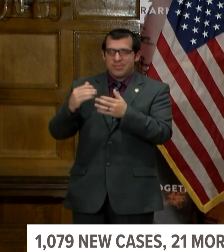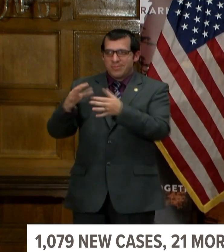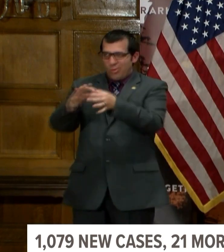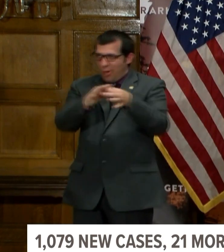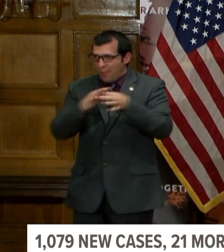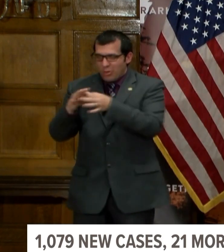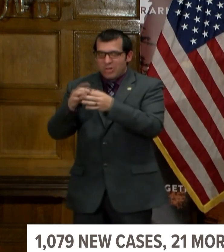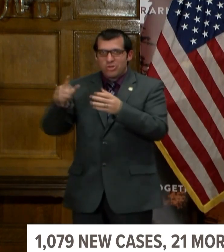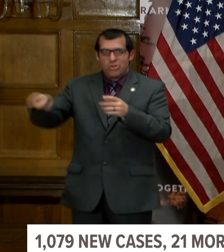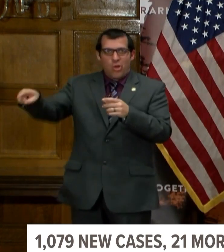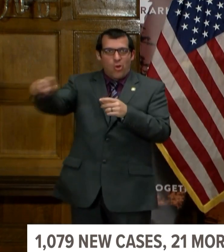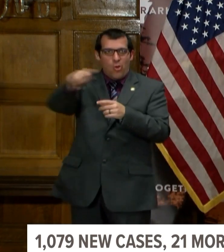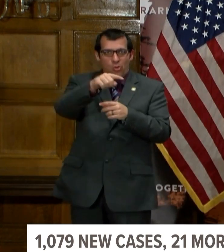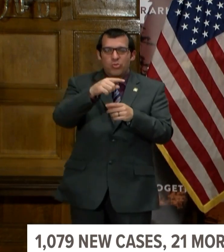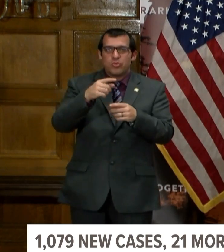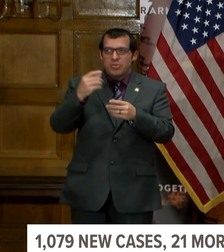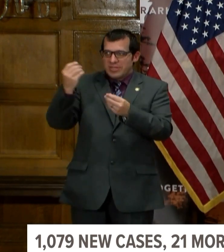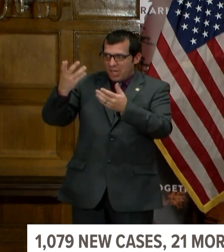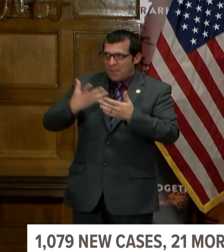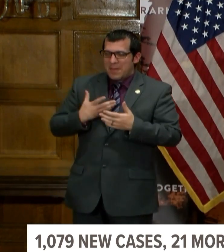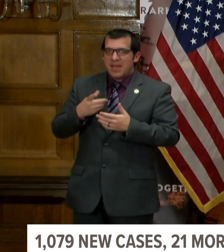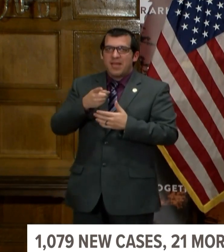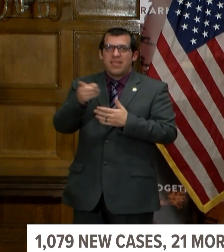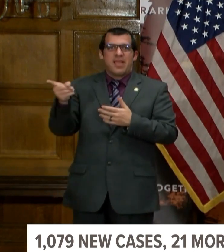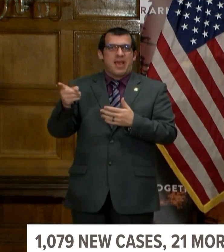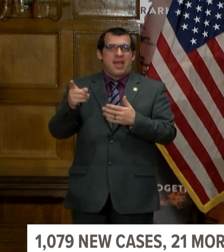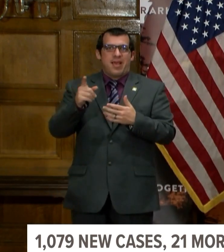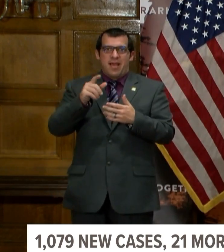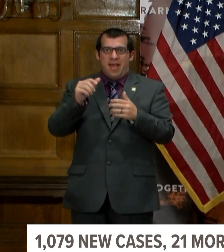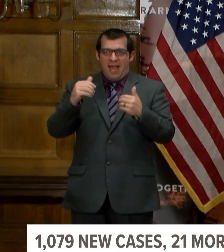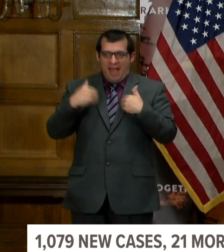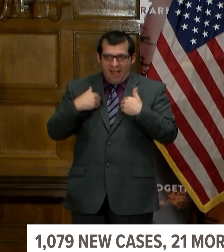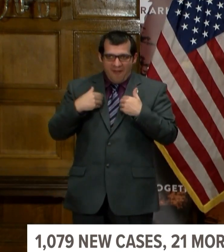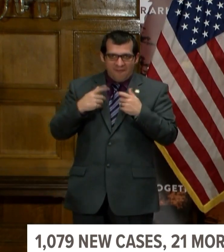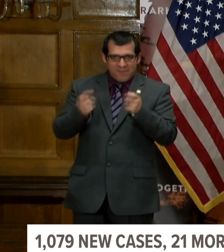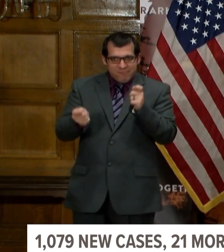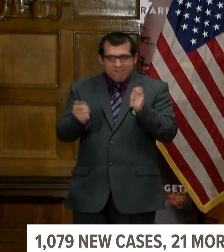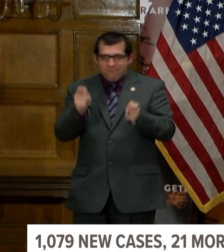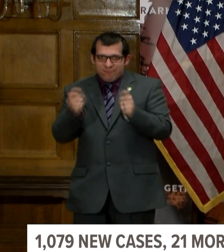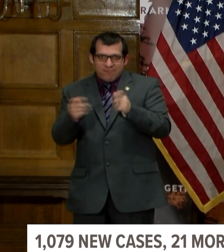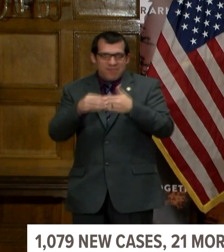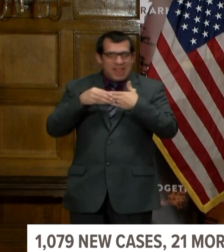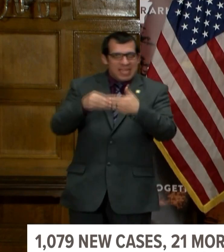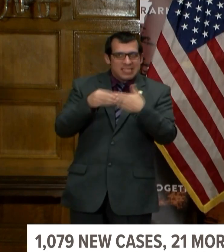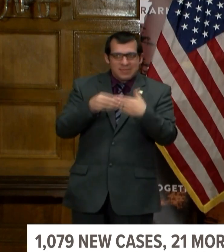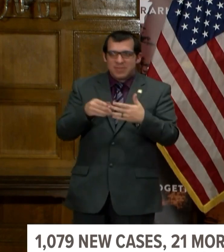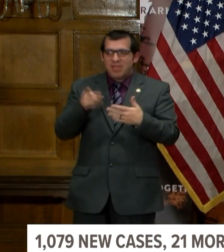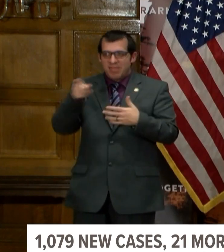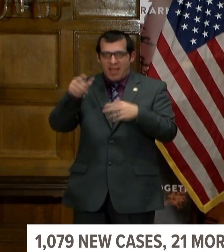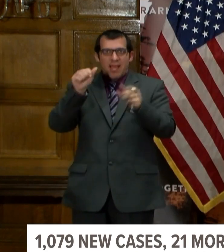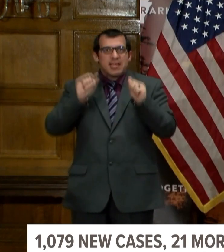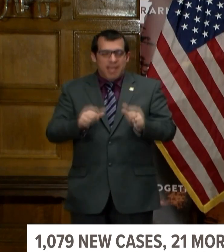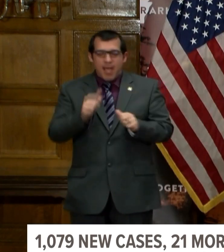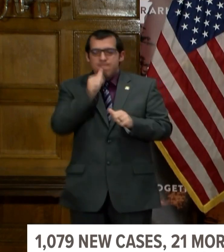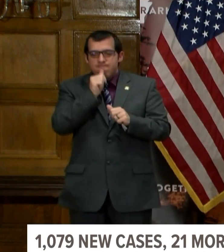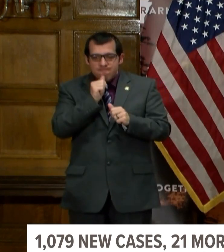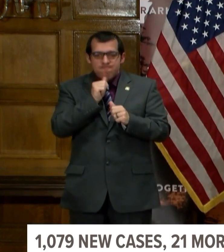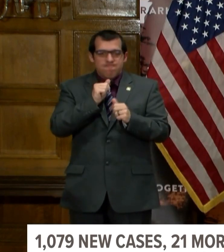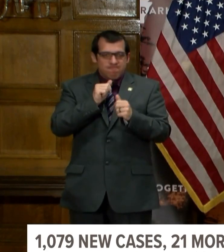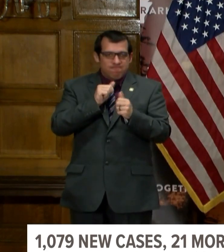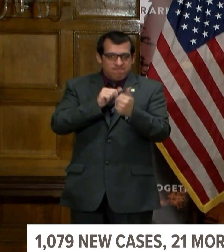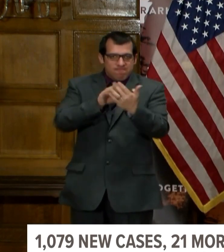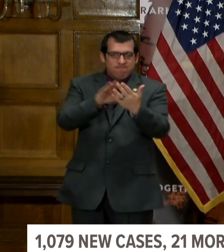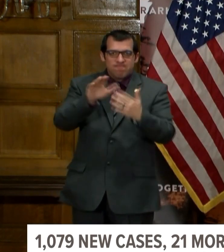all tell me that they've got flexibility. They can handle the cases, and we're not to